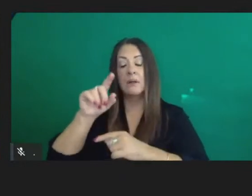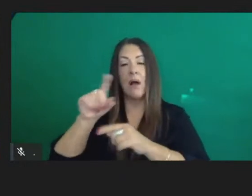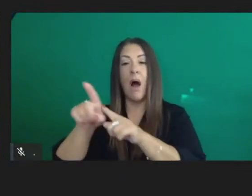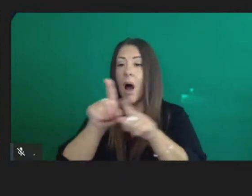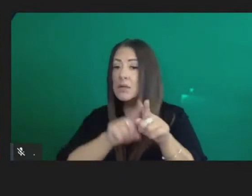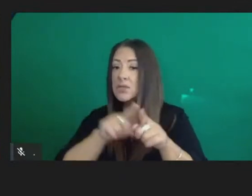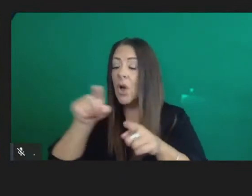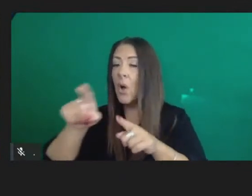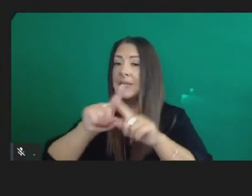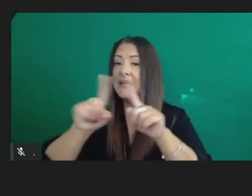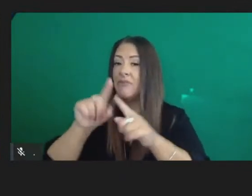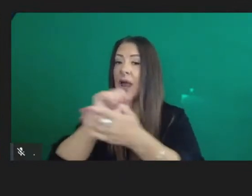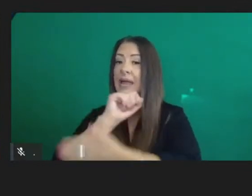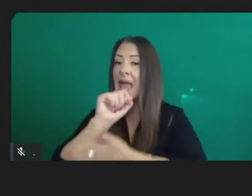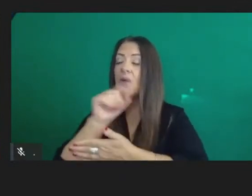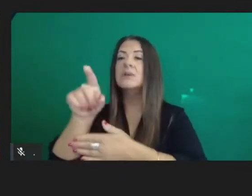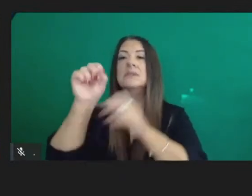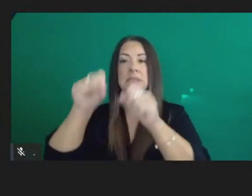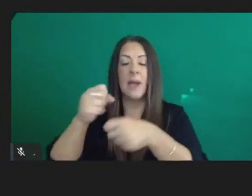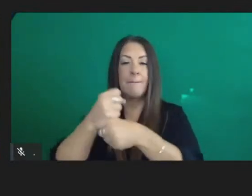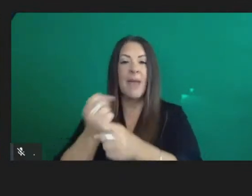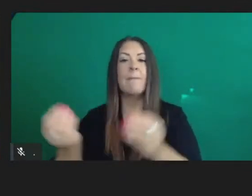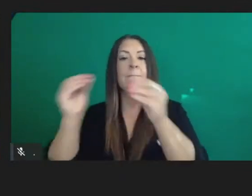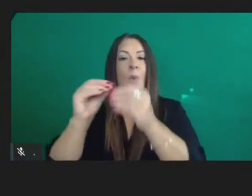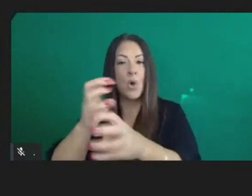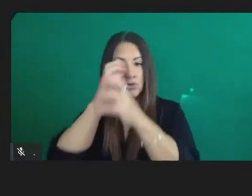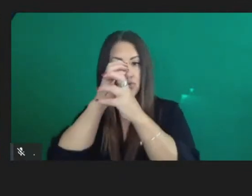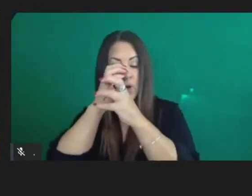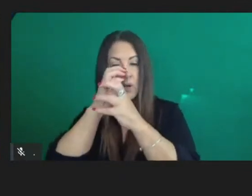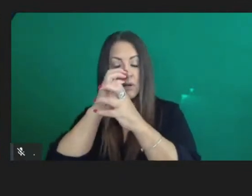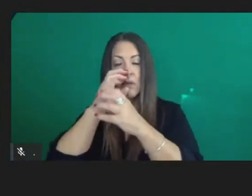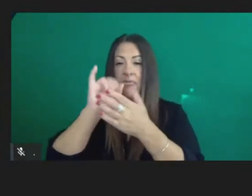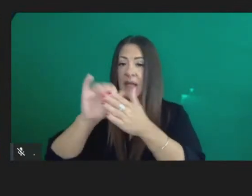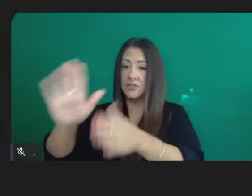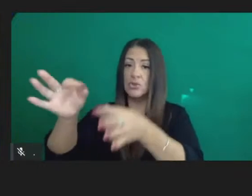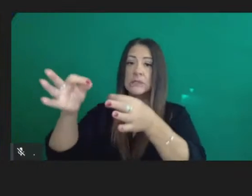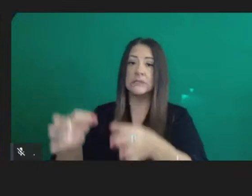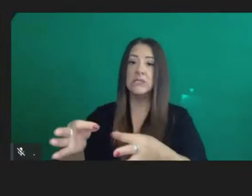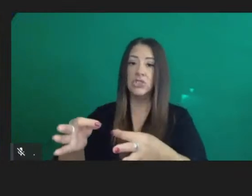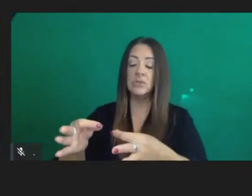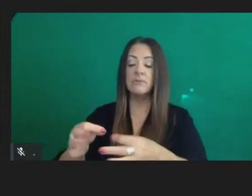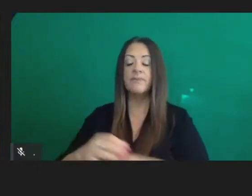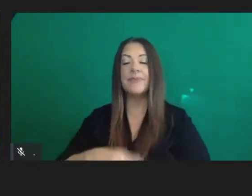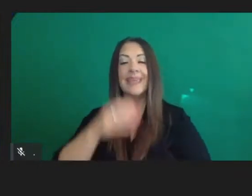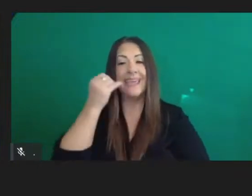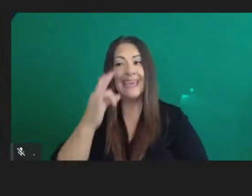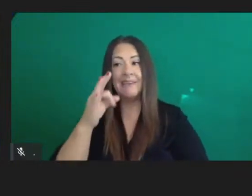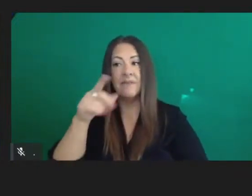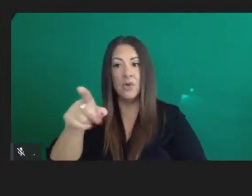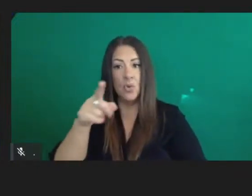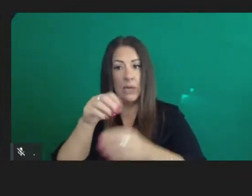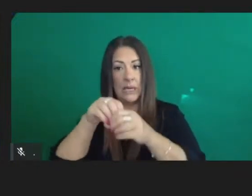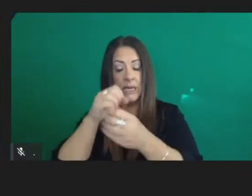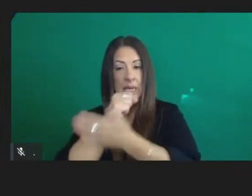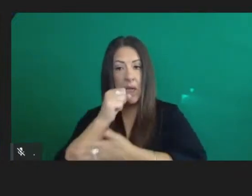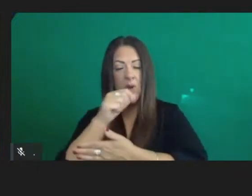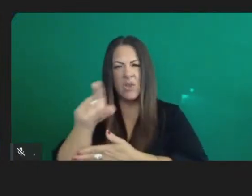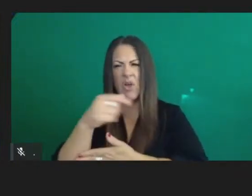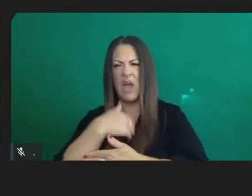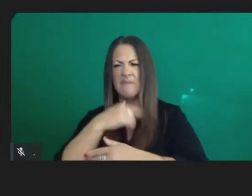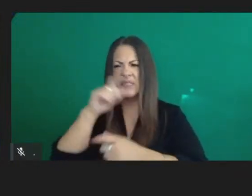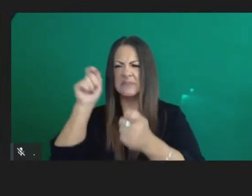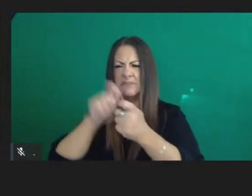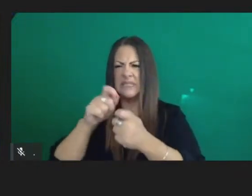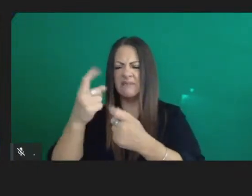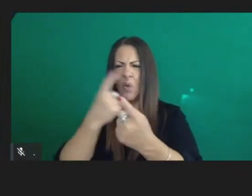are our recommendations, our strong recommendations. And certainly if counties reach out and have specific questions, our public